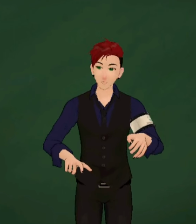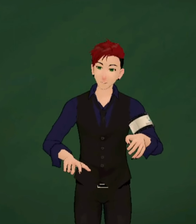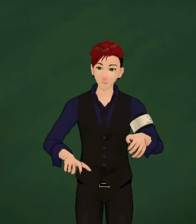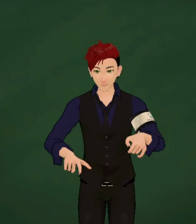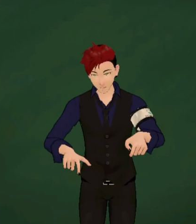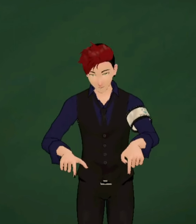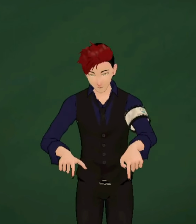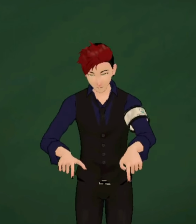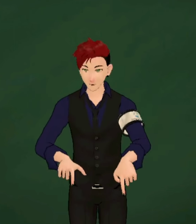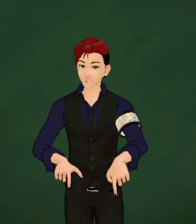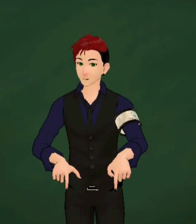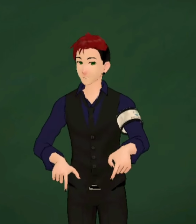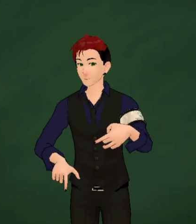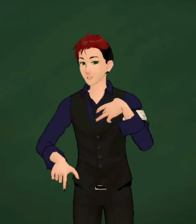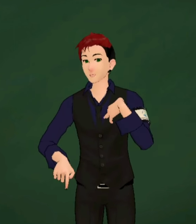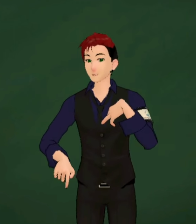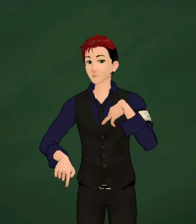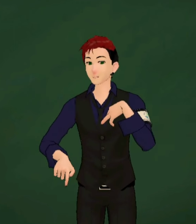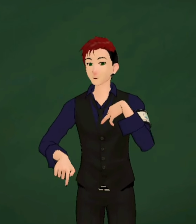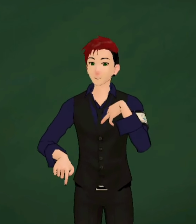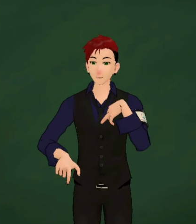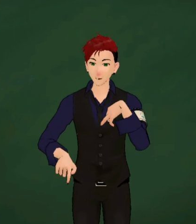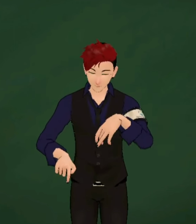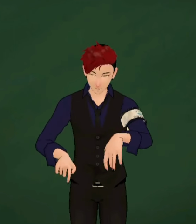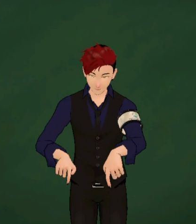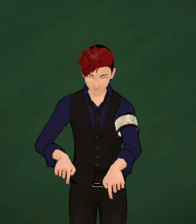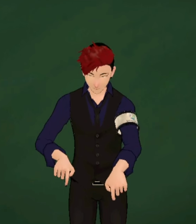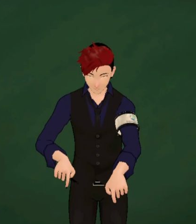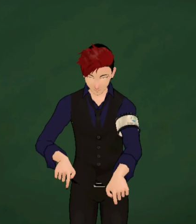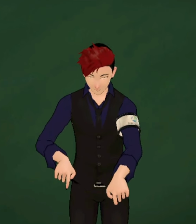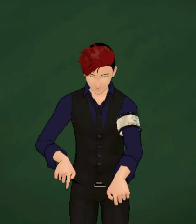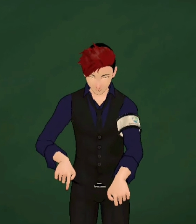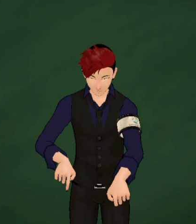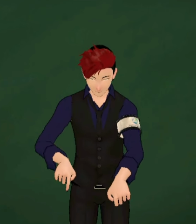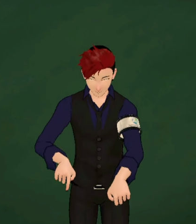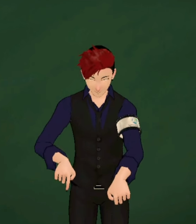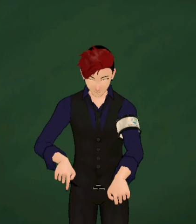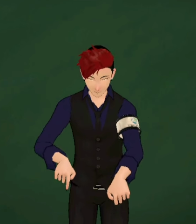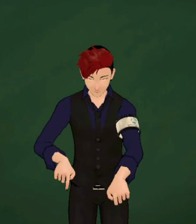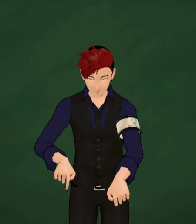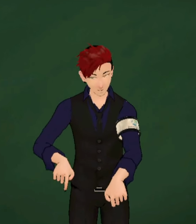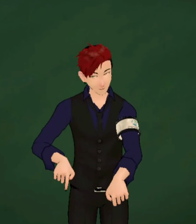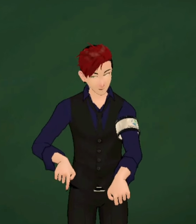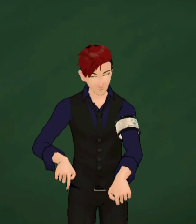don't them, know you're going to any be at a MCU. disadvantage, but I was at a disadvantage during Yeah. sports. Hard. Here's your first word.